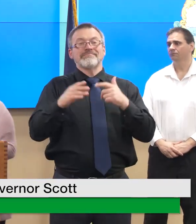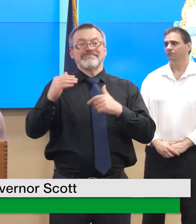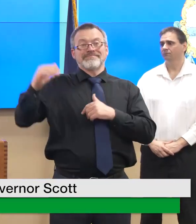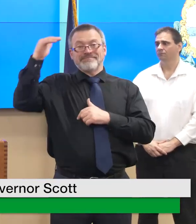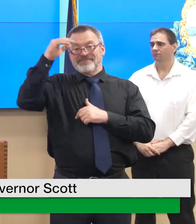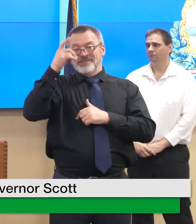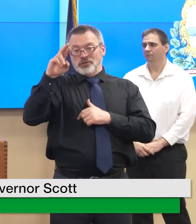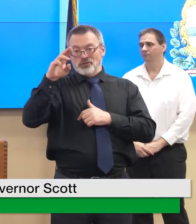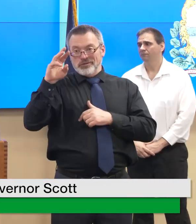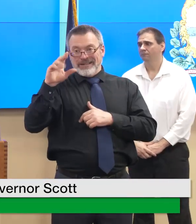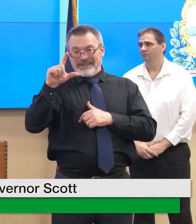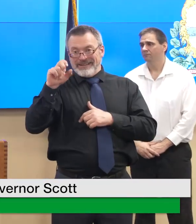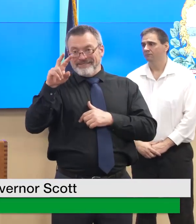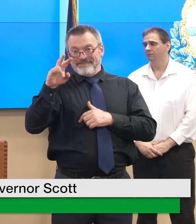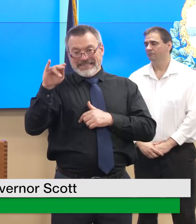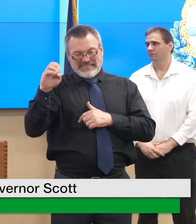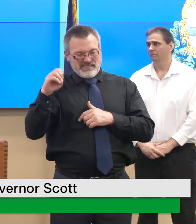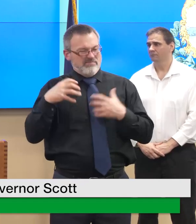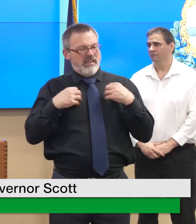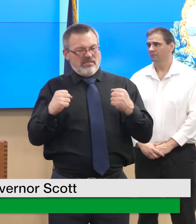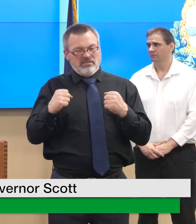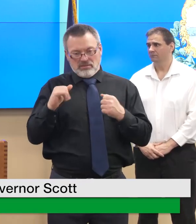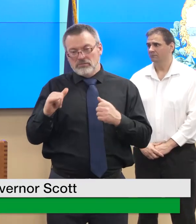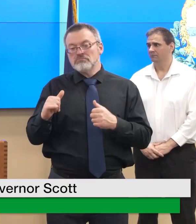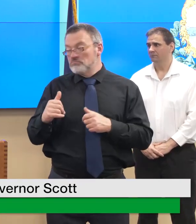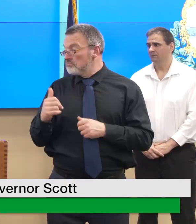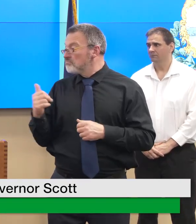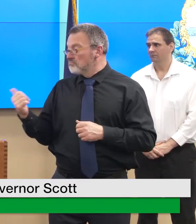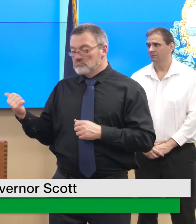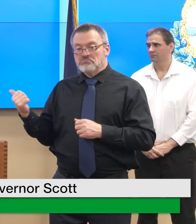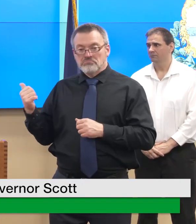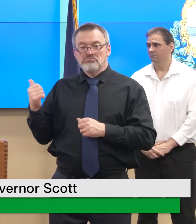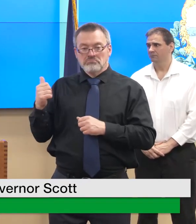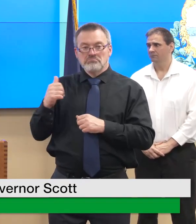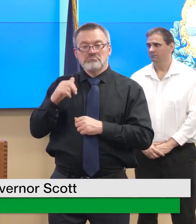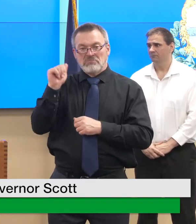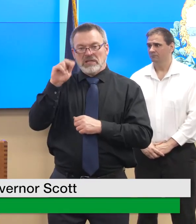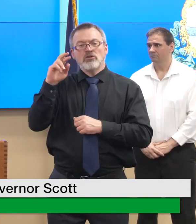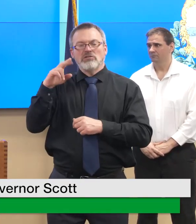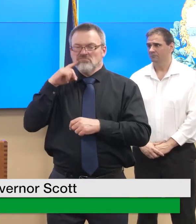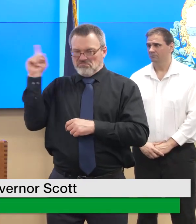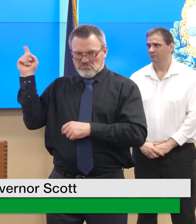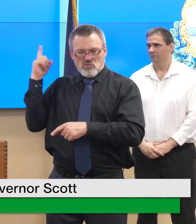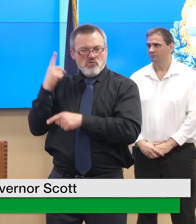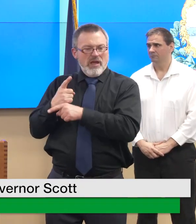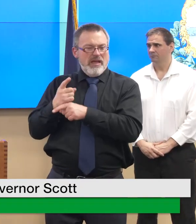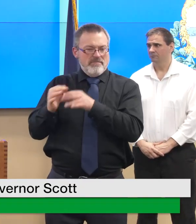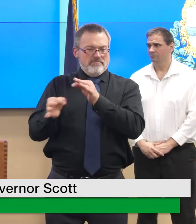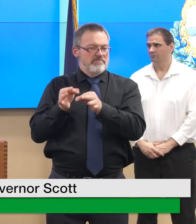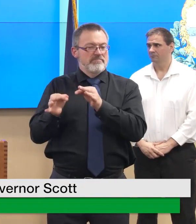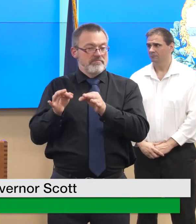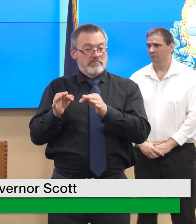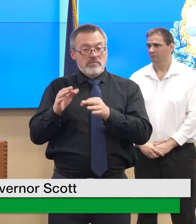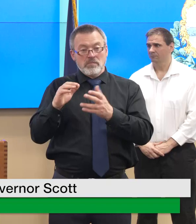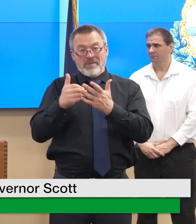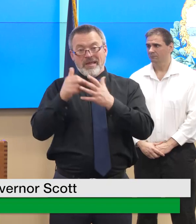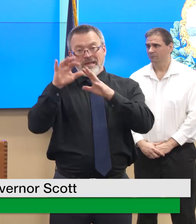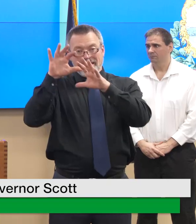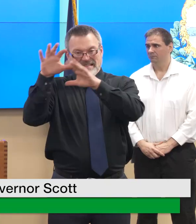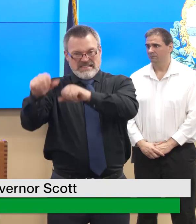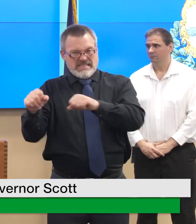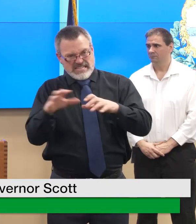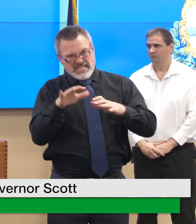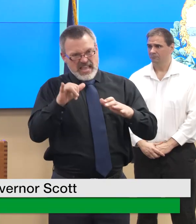The governor's description is accurate. We are in the process of removing what have been identified as the most problematic